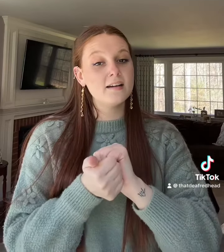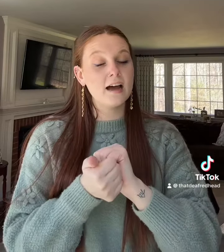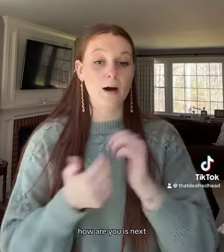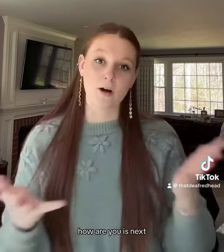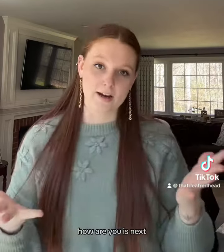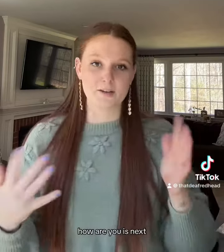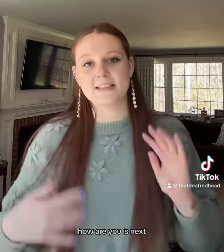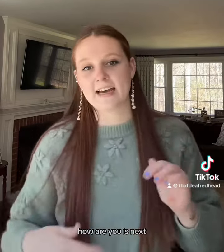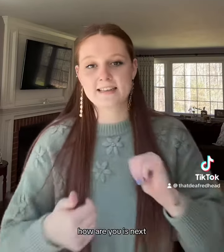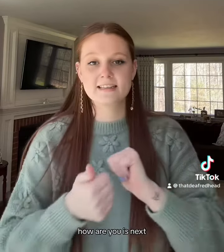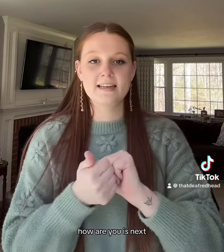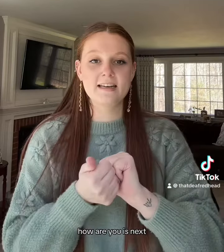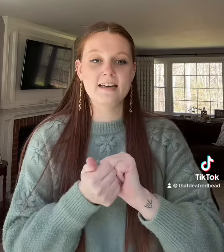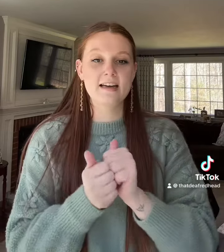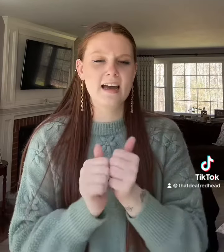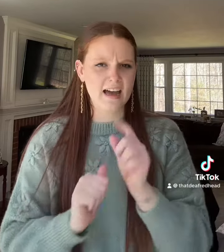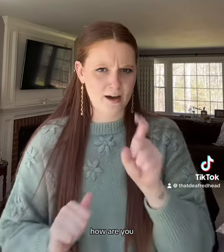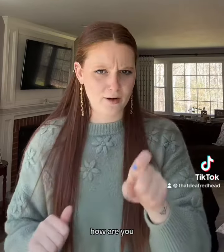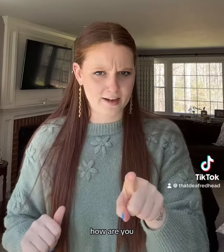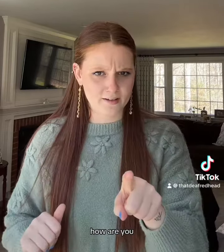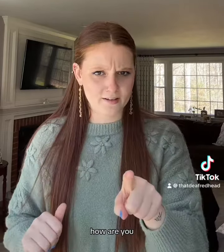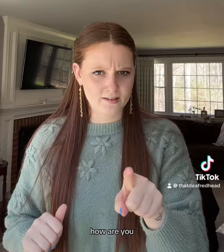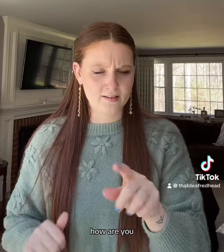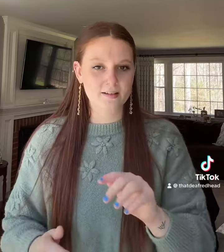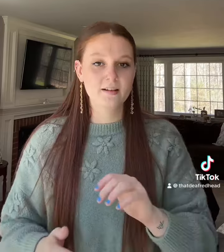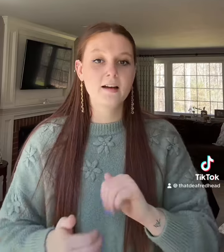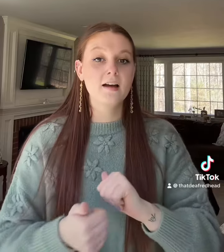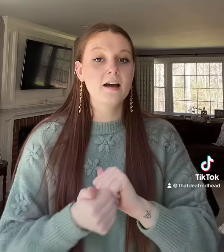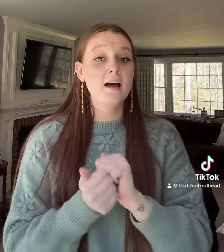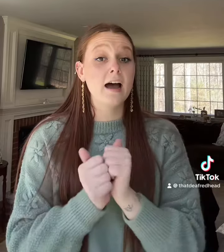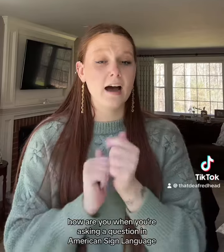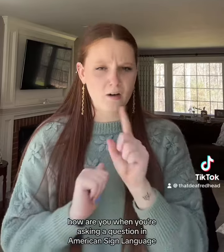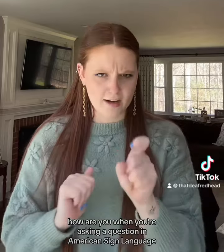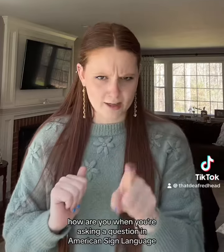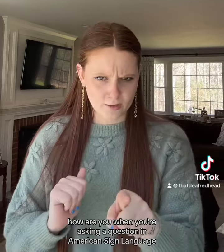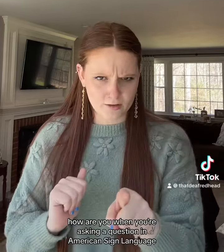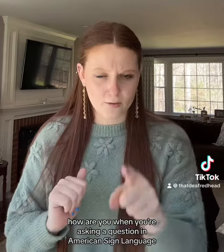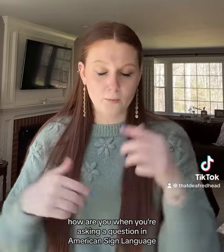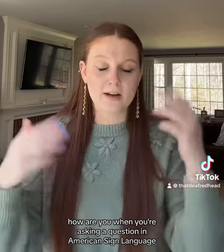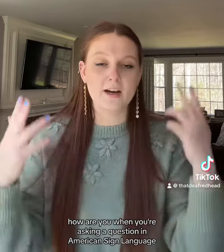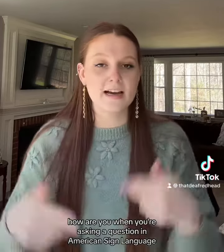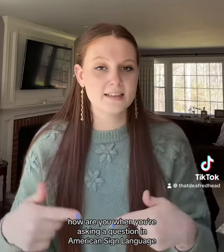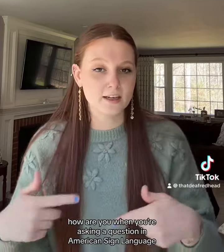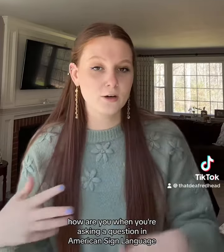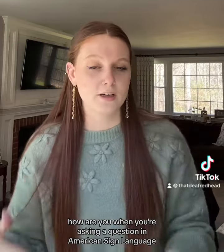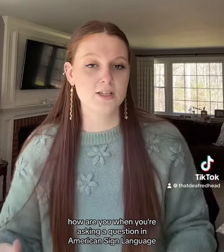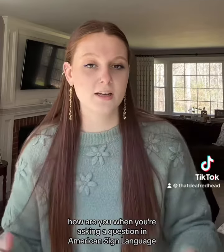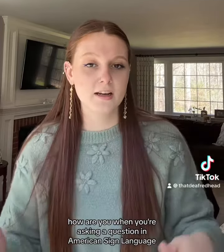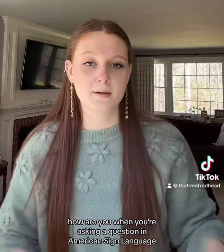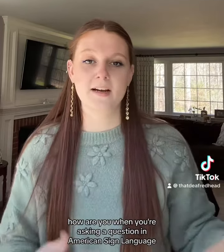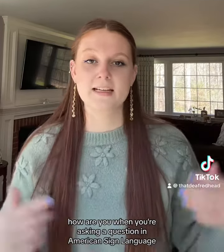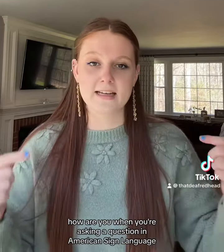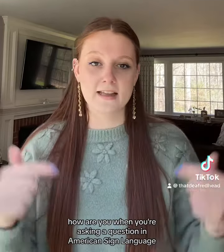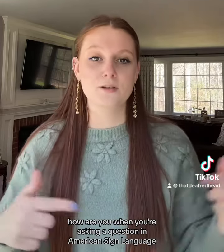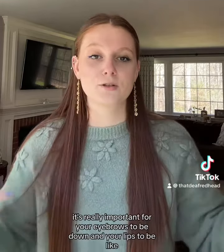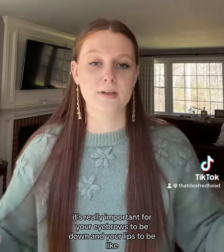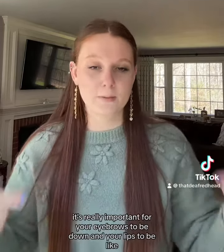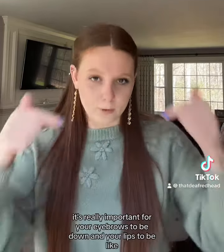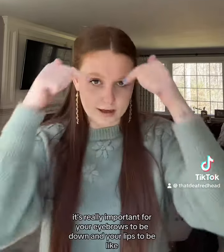How are you is next. How are you? How are you? When you're asking a question in American Sign Language, it's really important